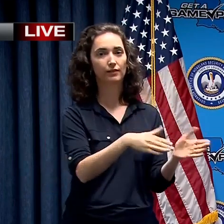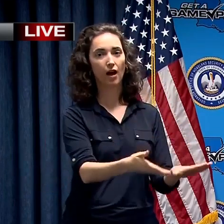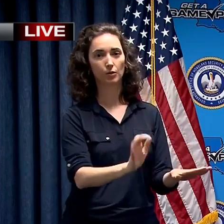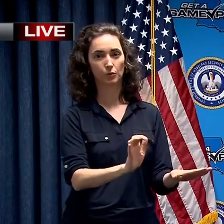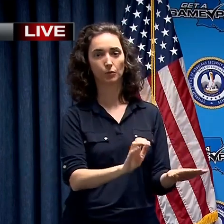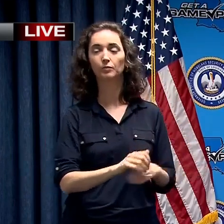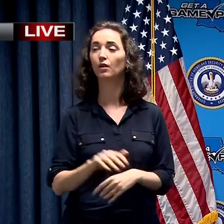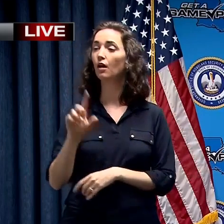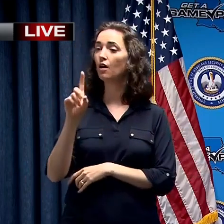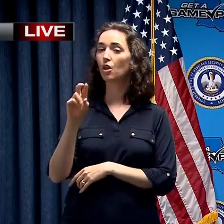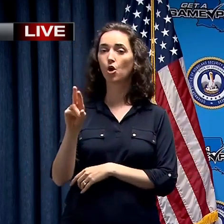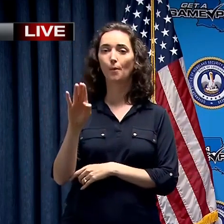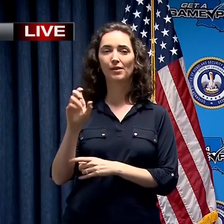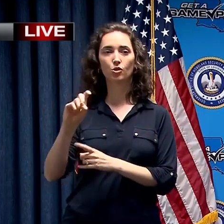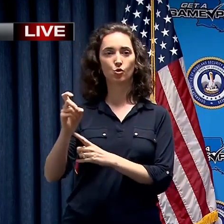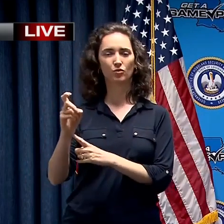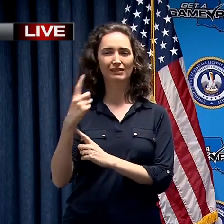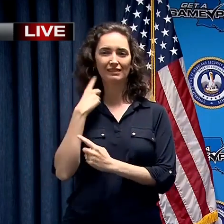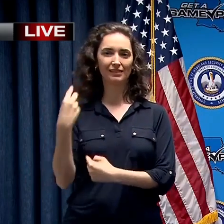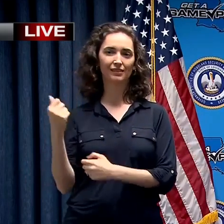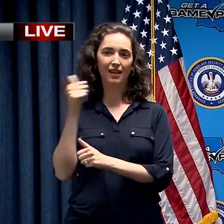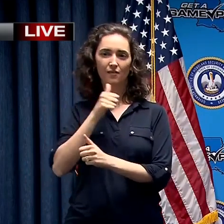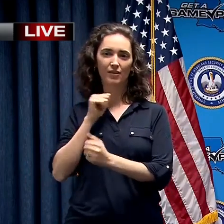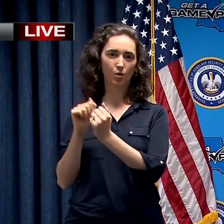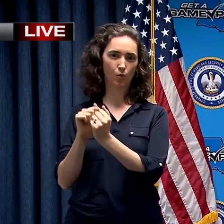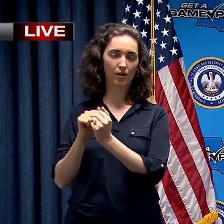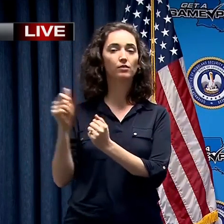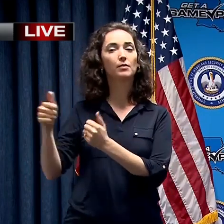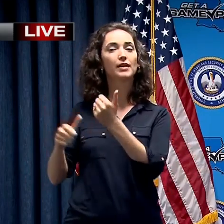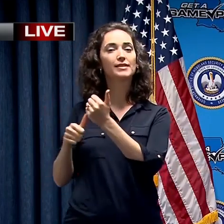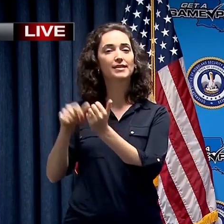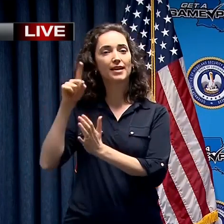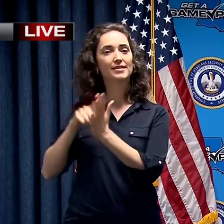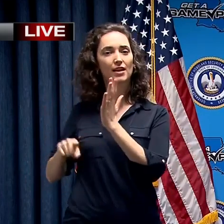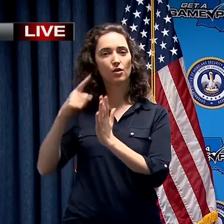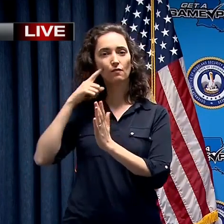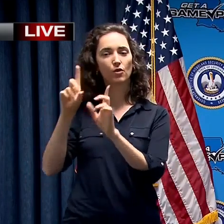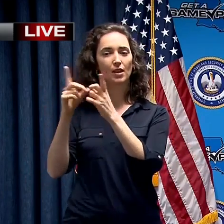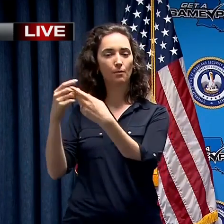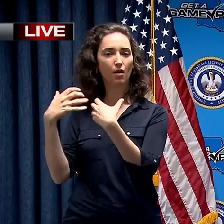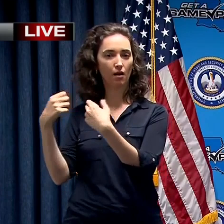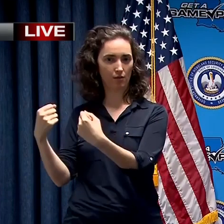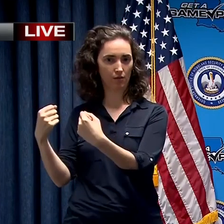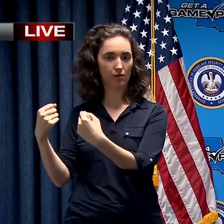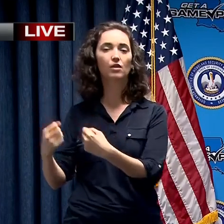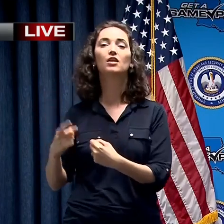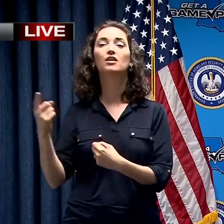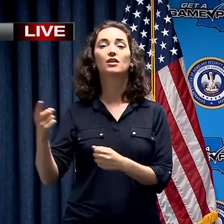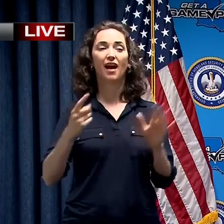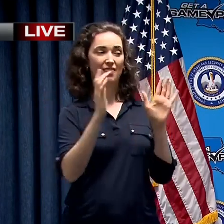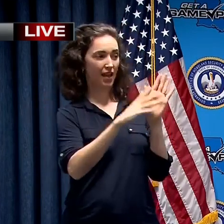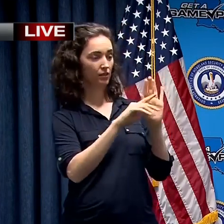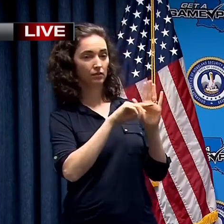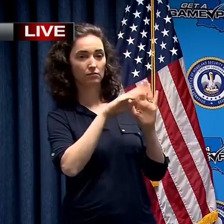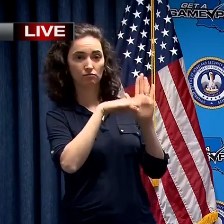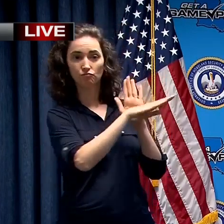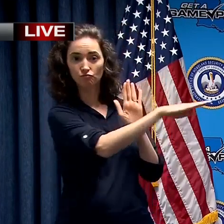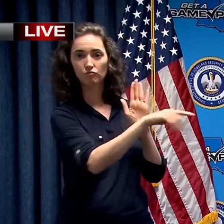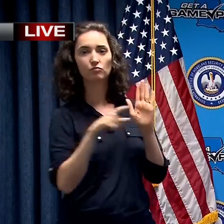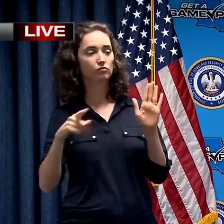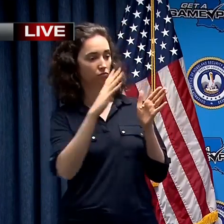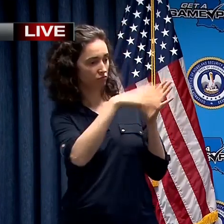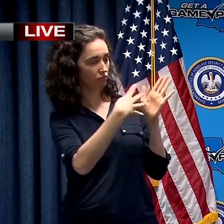Assistant Secretary of the Office of Public Health, he's going to go through the chart and explain in more detail what that chart is telling us